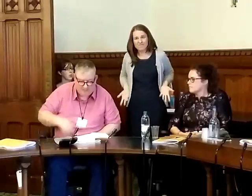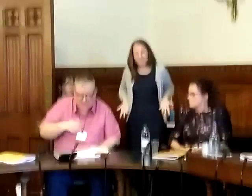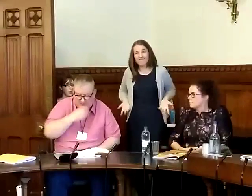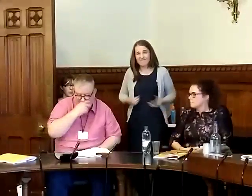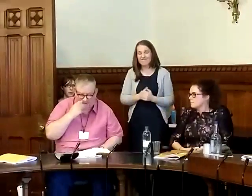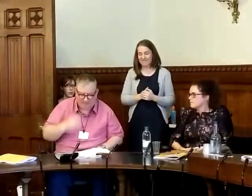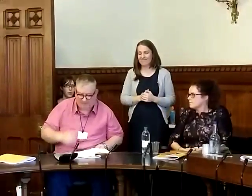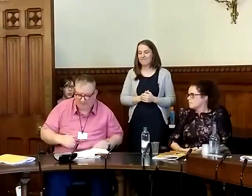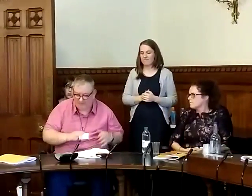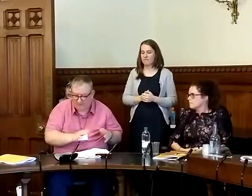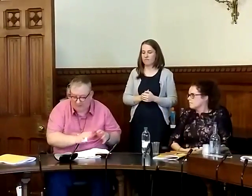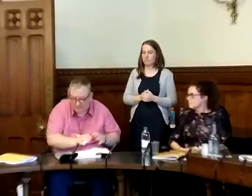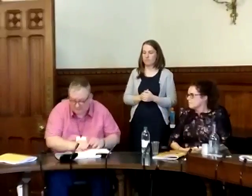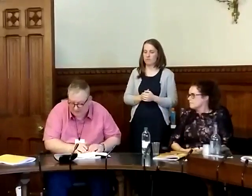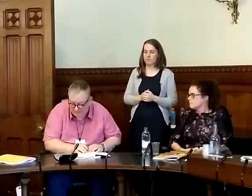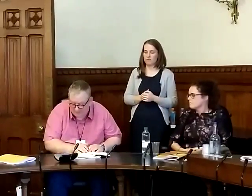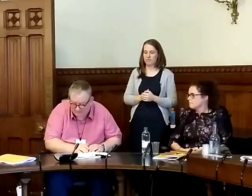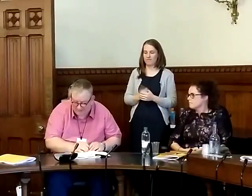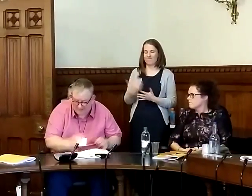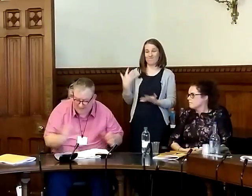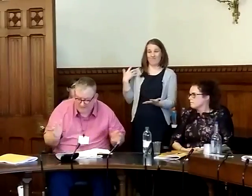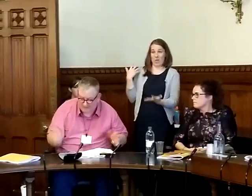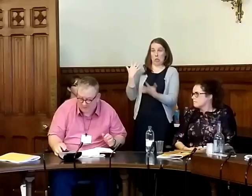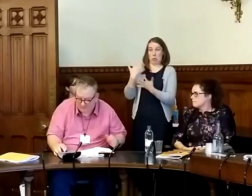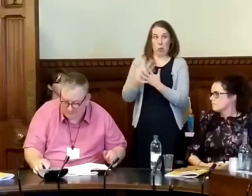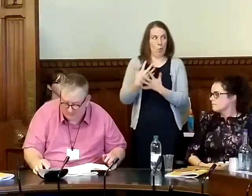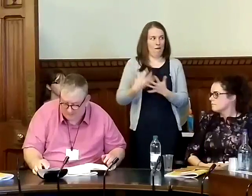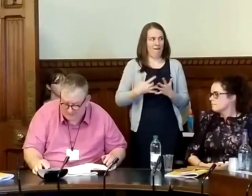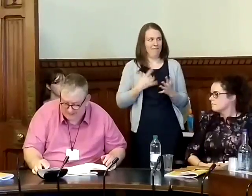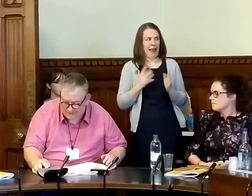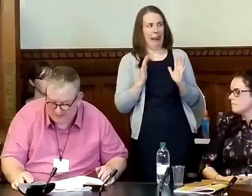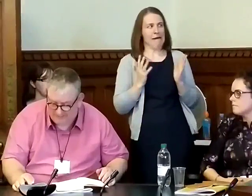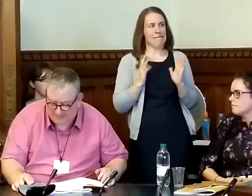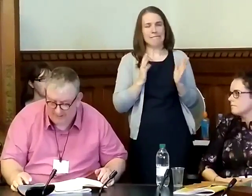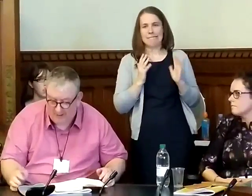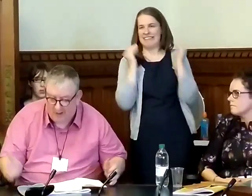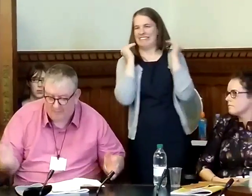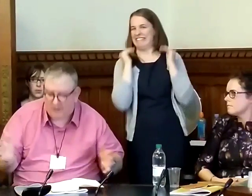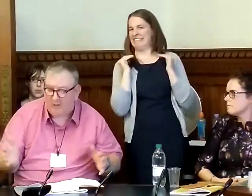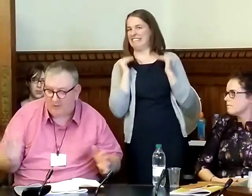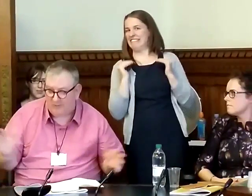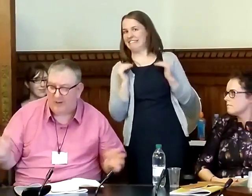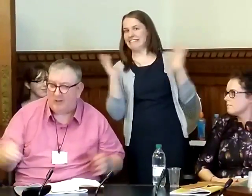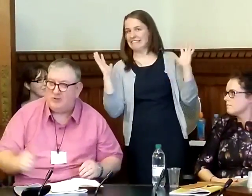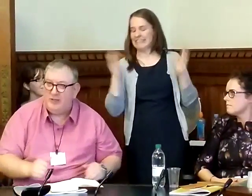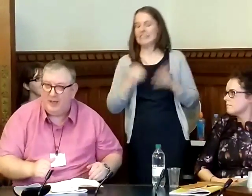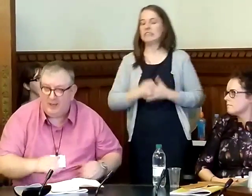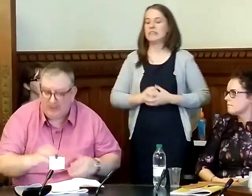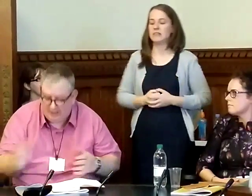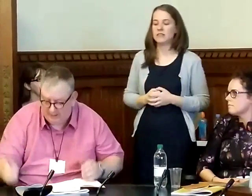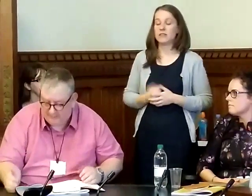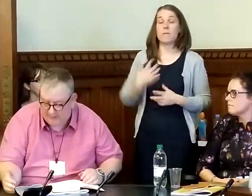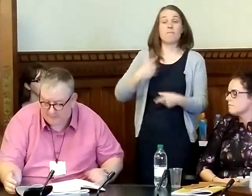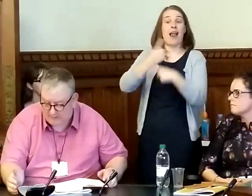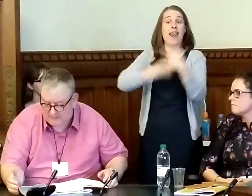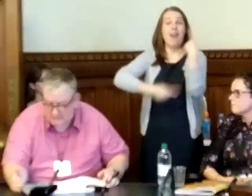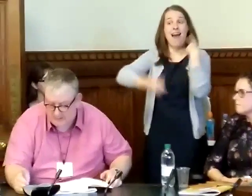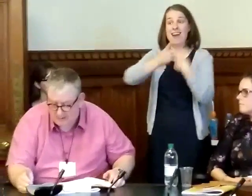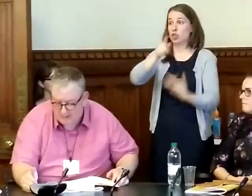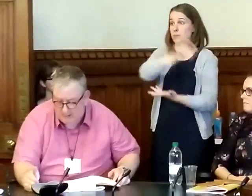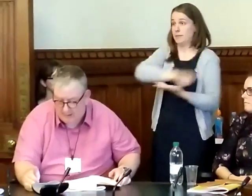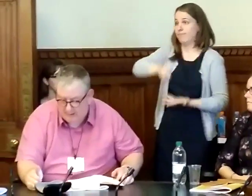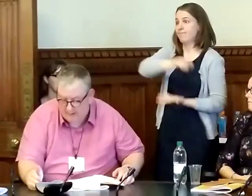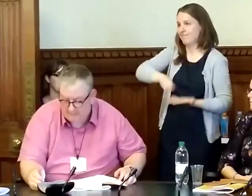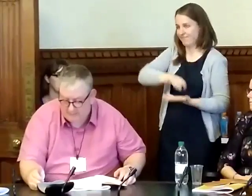So far, I've been speaking a bit. I'm feeling a little bit inadequate here. So what I'm going to do is cheat a bit. I wrote a little thing last year in around